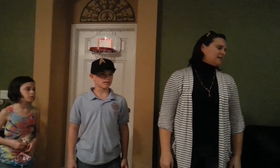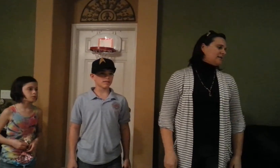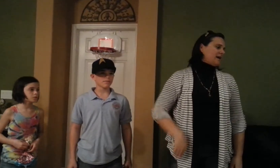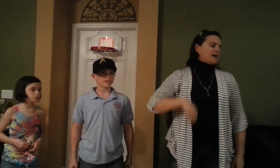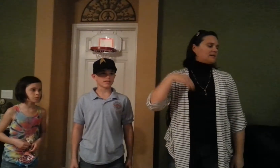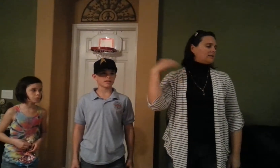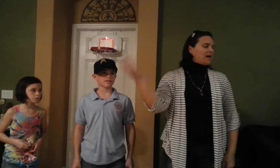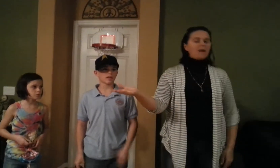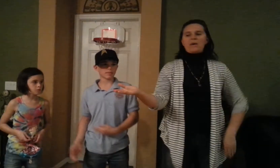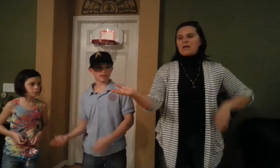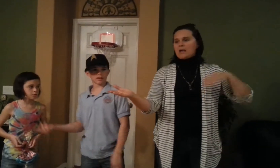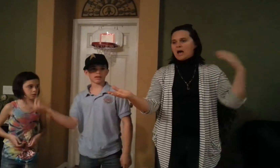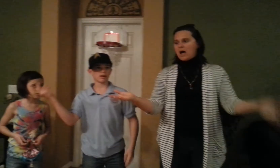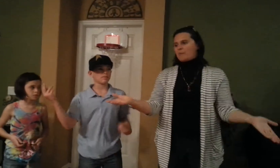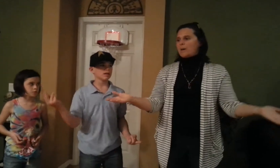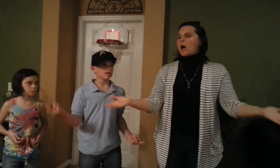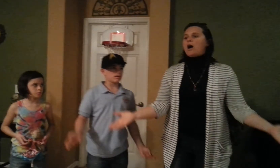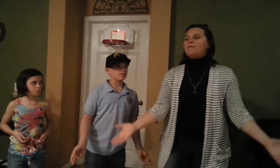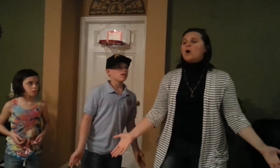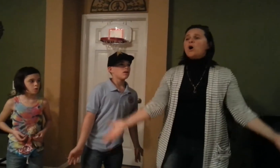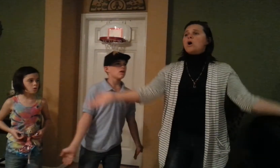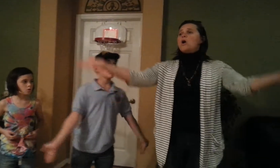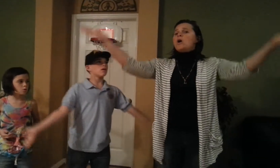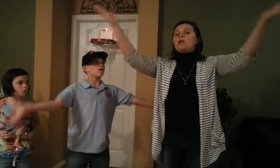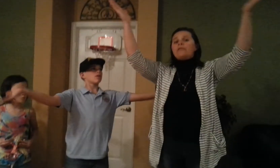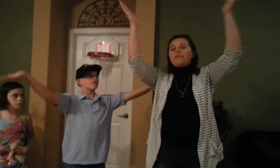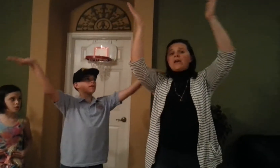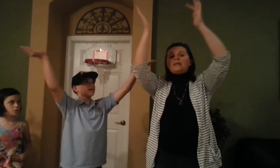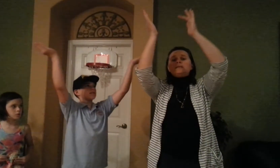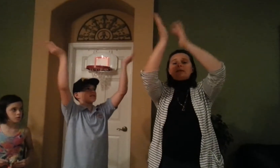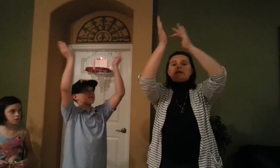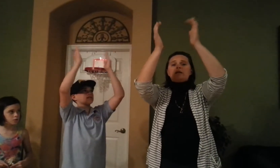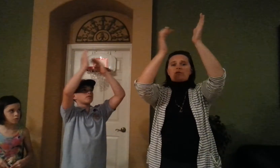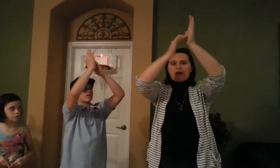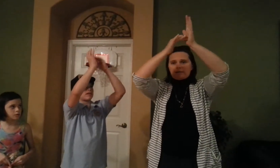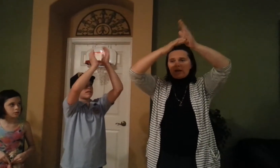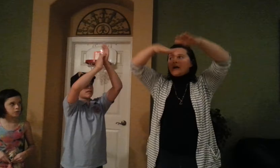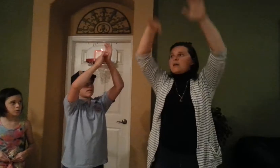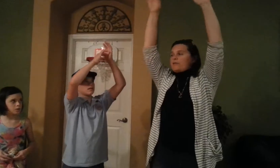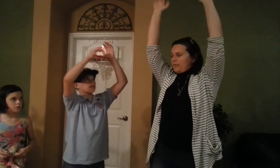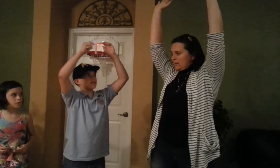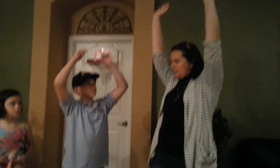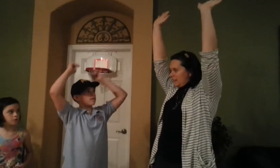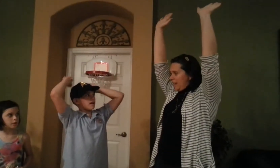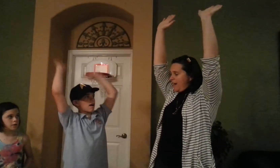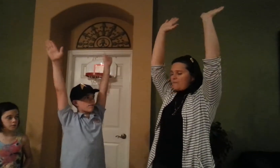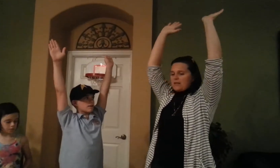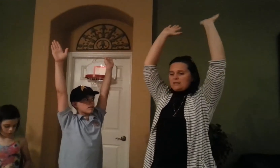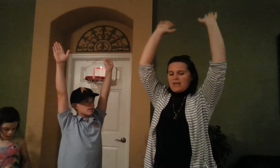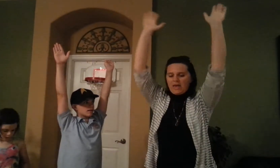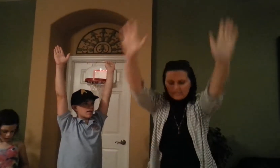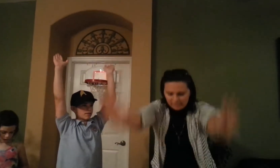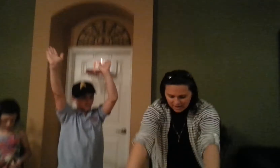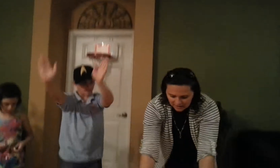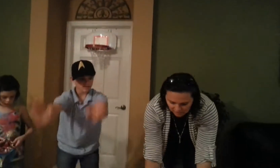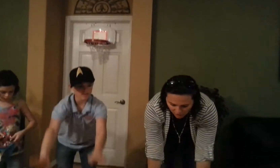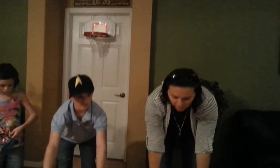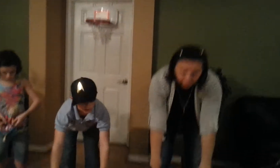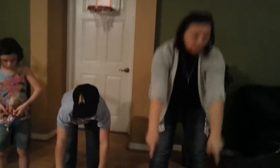the summing up of all things in Christ, things in the heavens and things on the